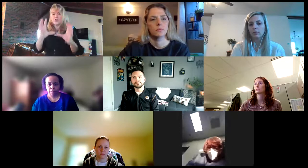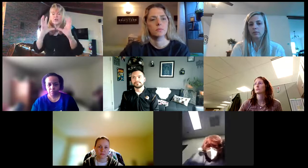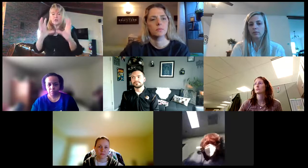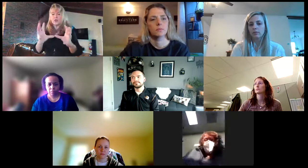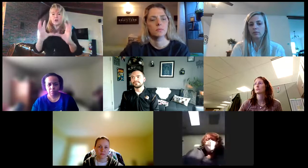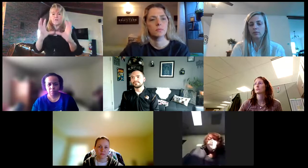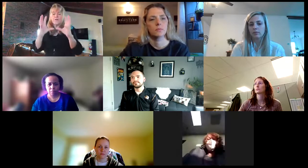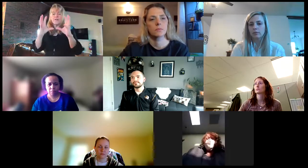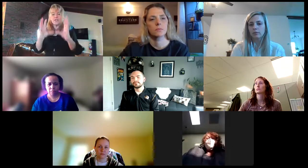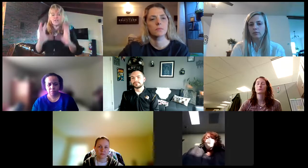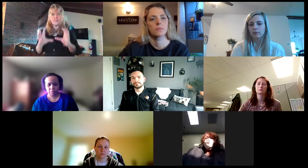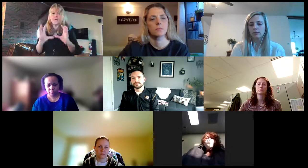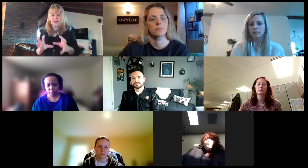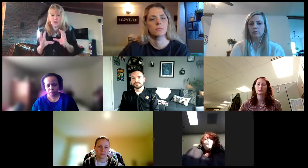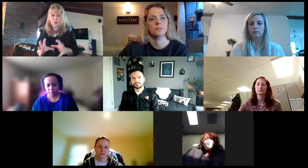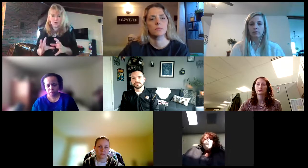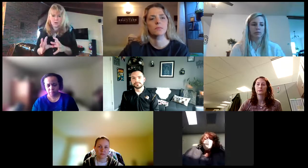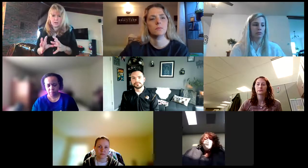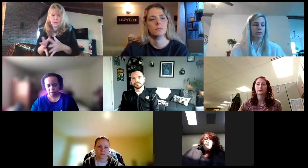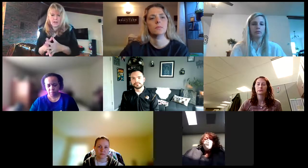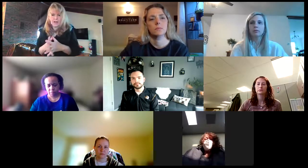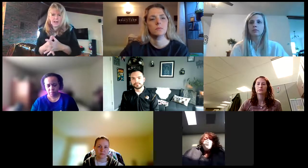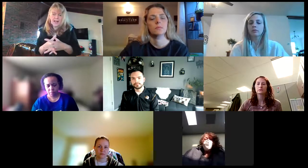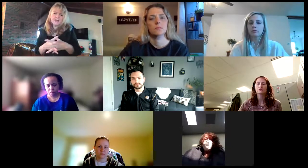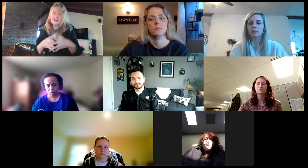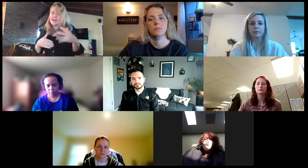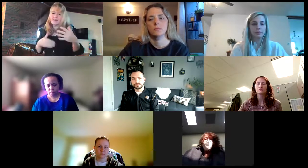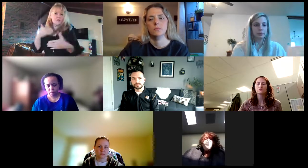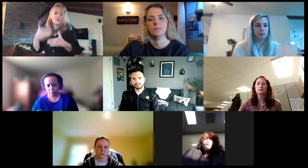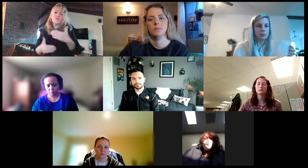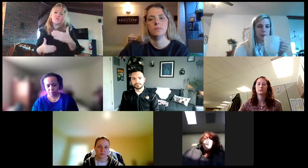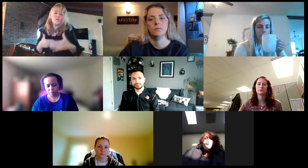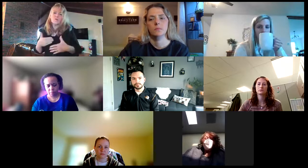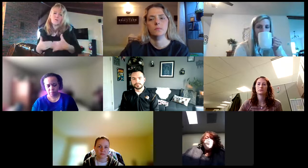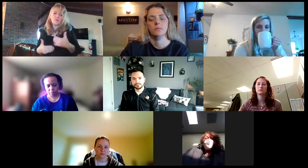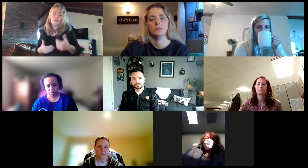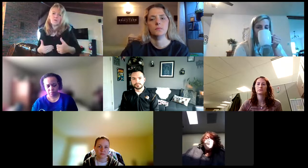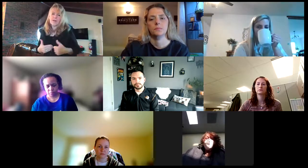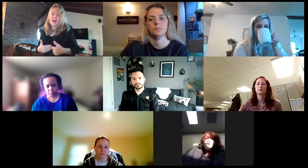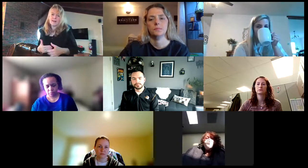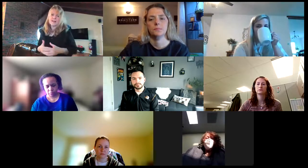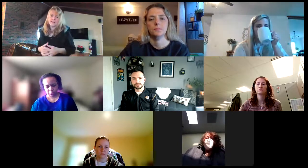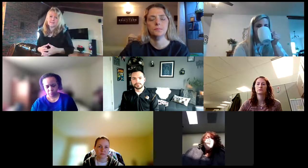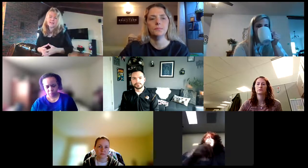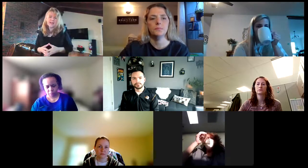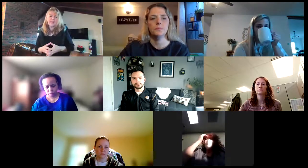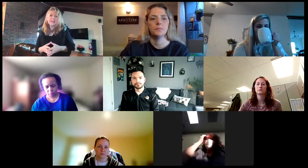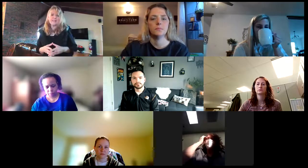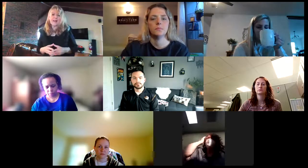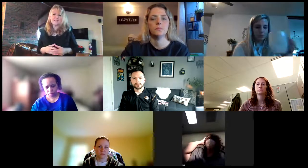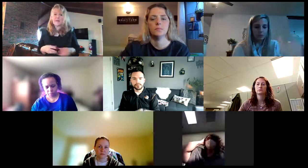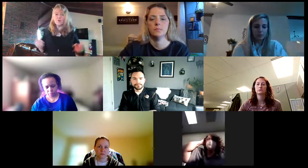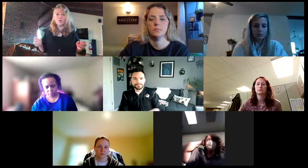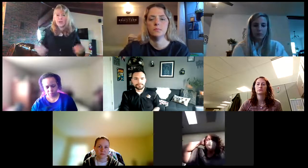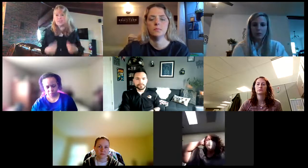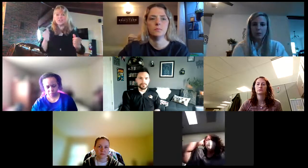learn to look for the shape of that word. And as you do more and more and more of that,